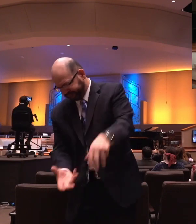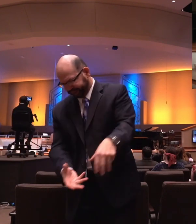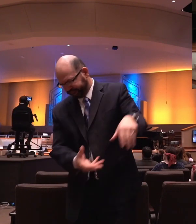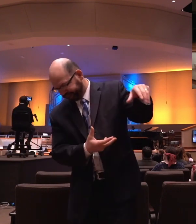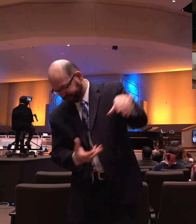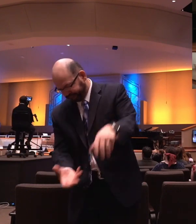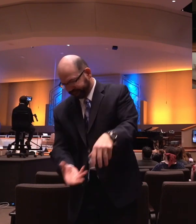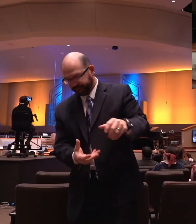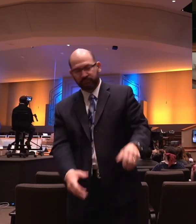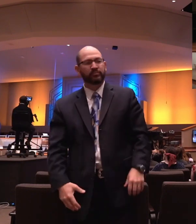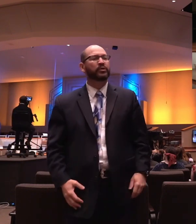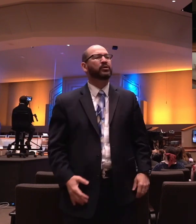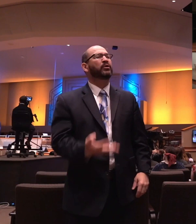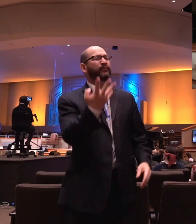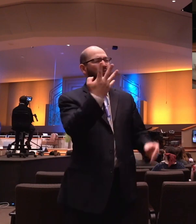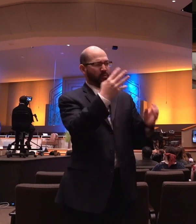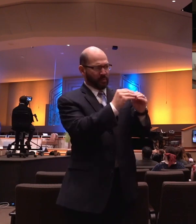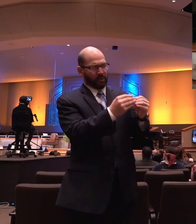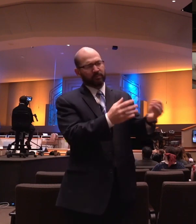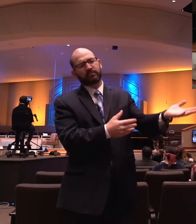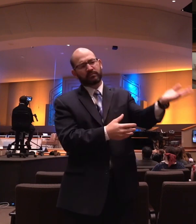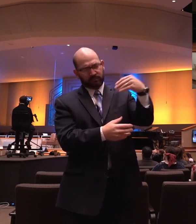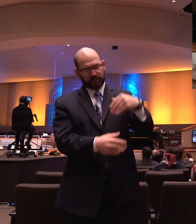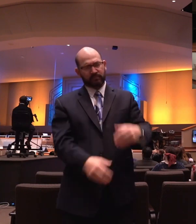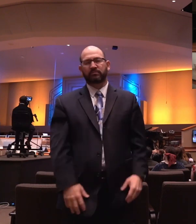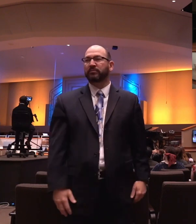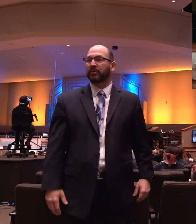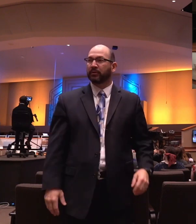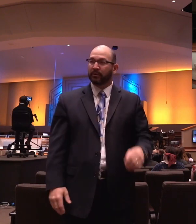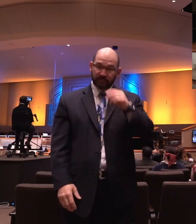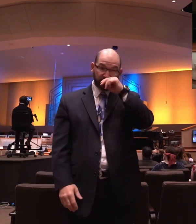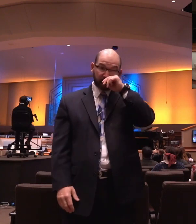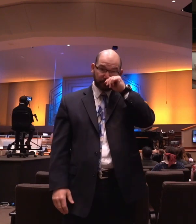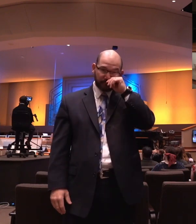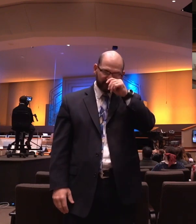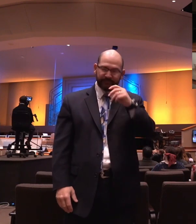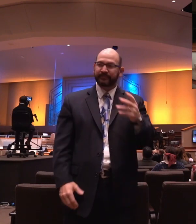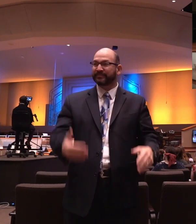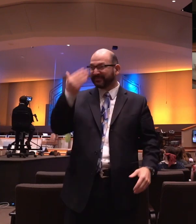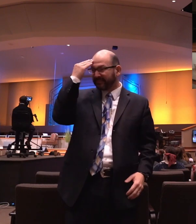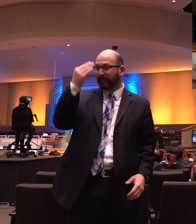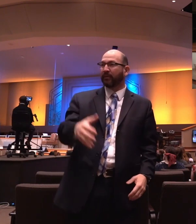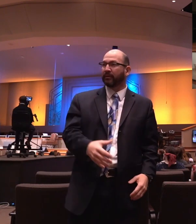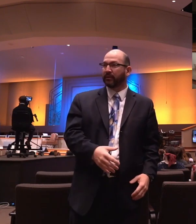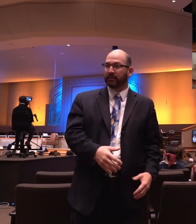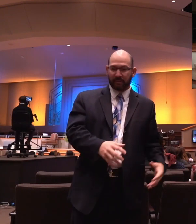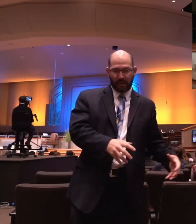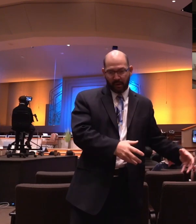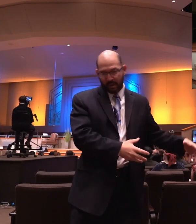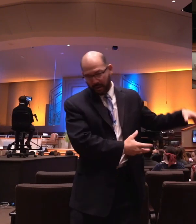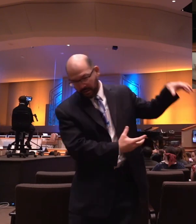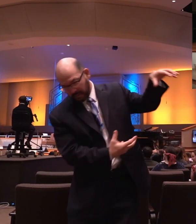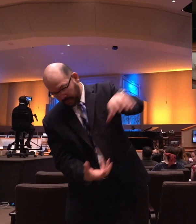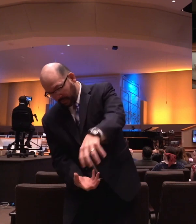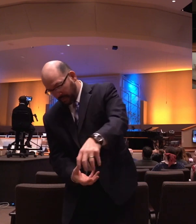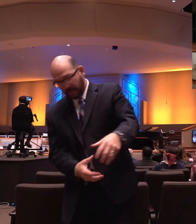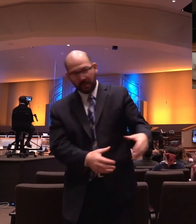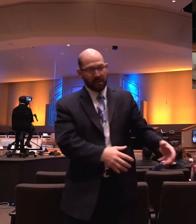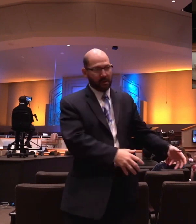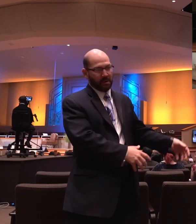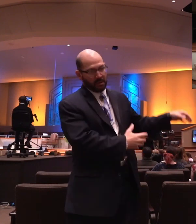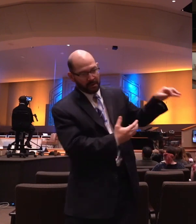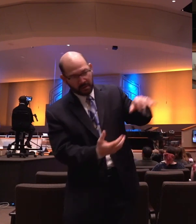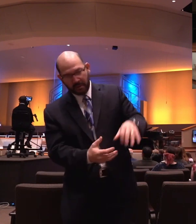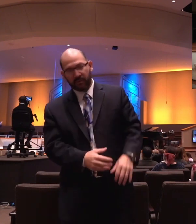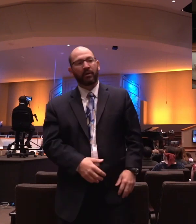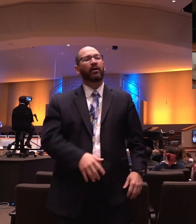He said, Give me four more. I won't do the sound effects. You get the idea. Eight barrels of